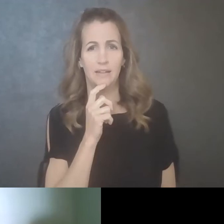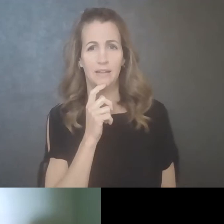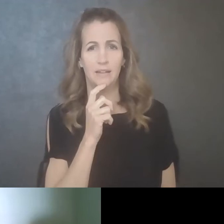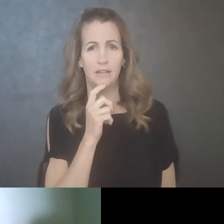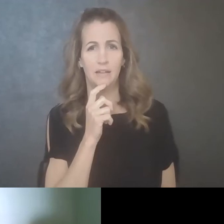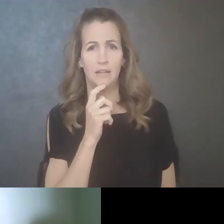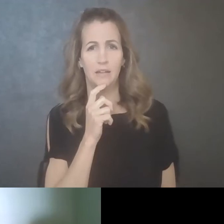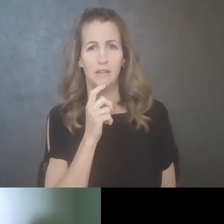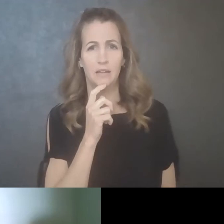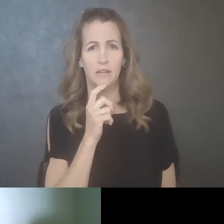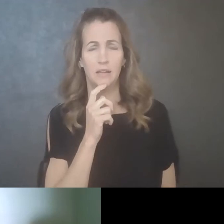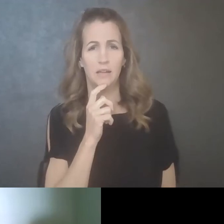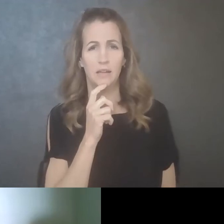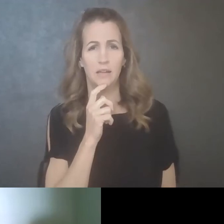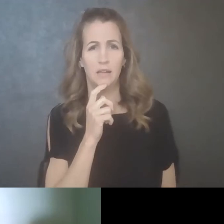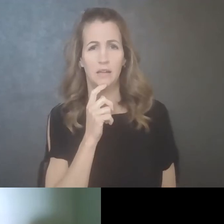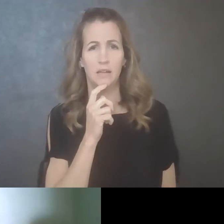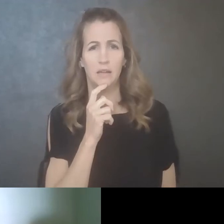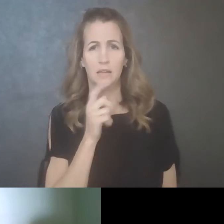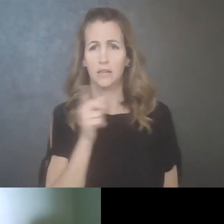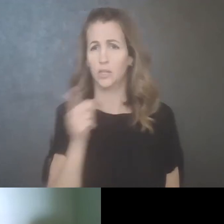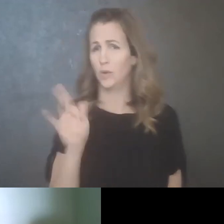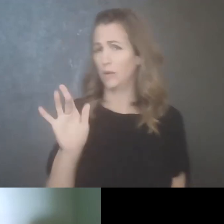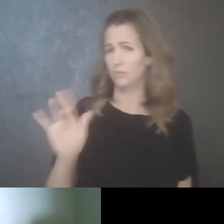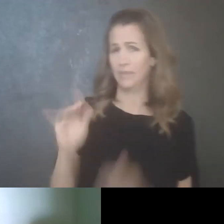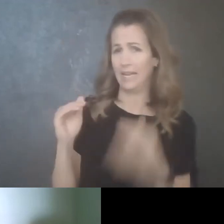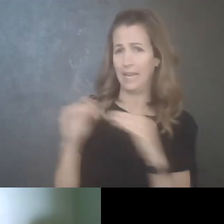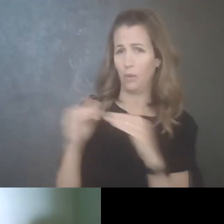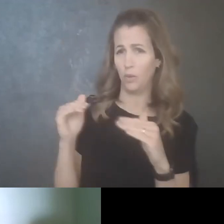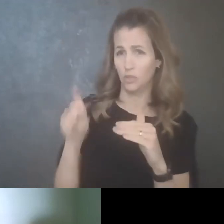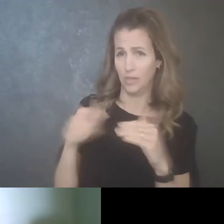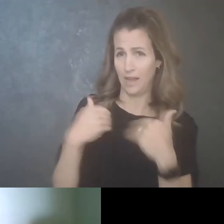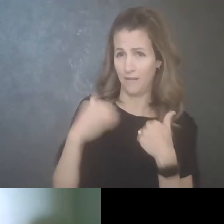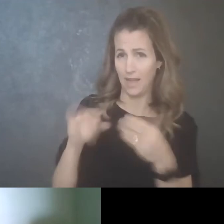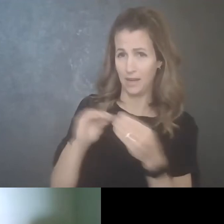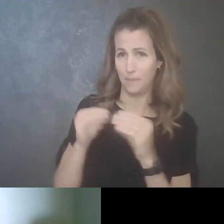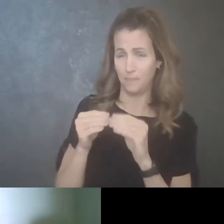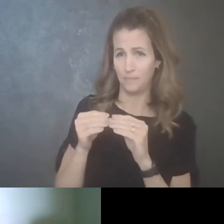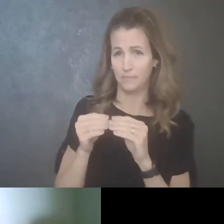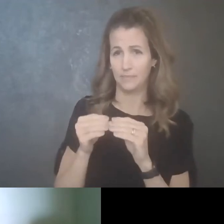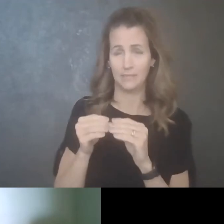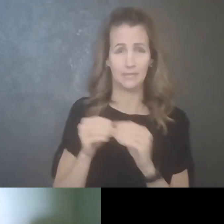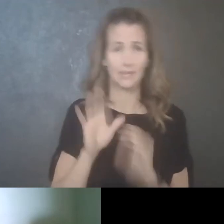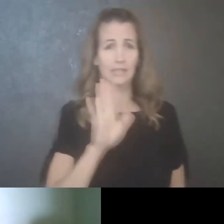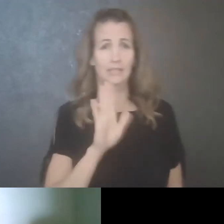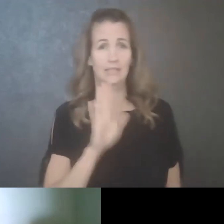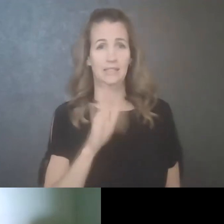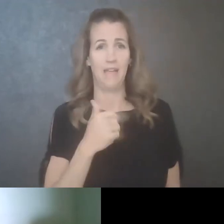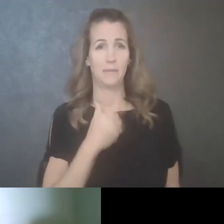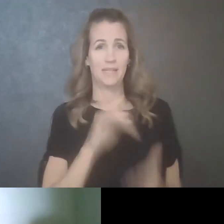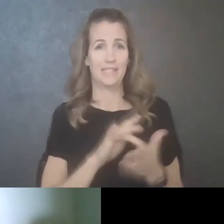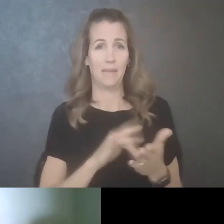Oh, maybe there's an update. So you can hit equals to get whatever number. You should have this number. Okay. Well, I'm just going to type it in. I'm